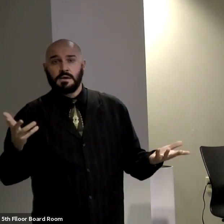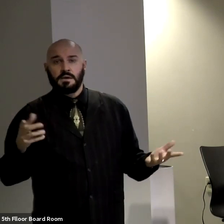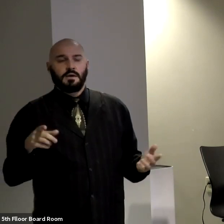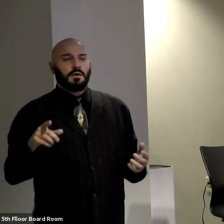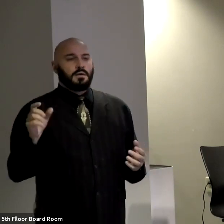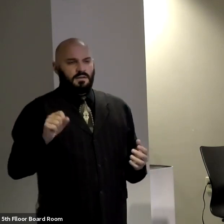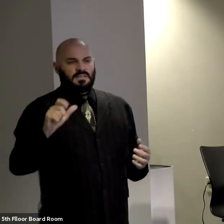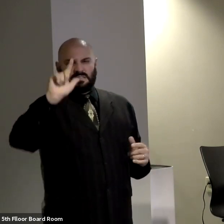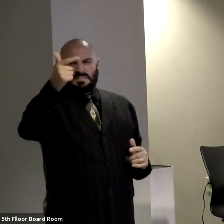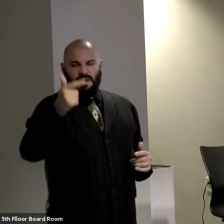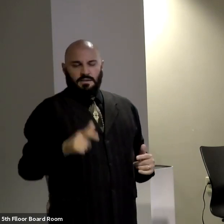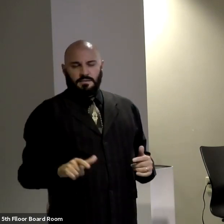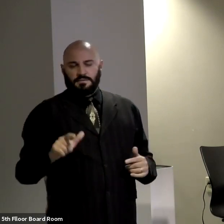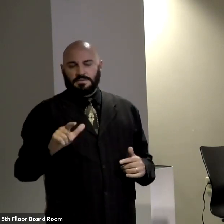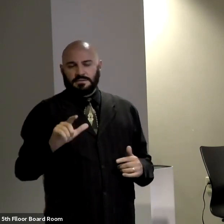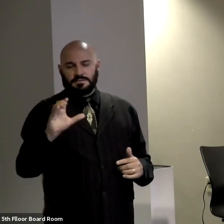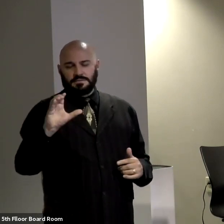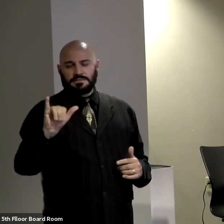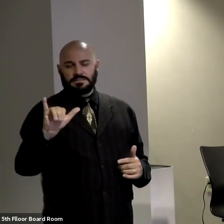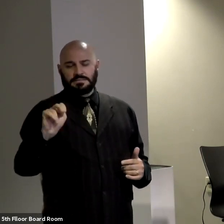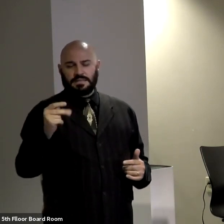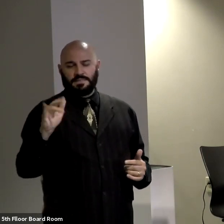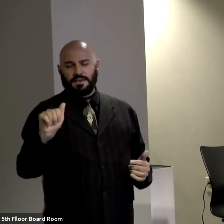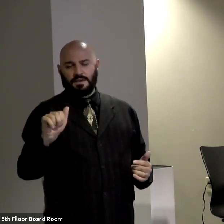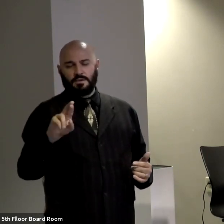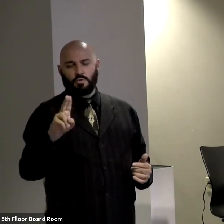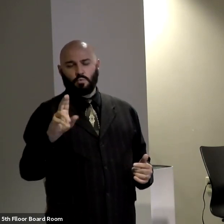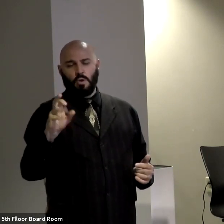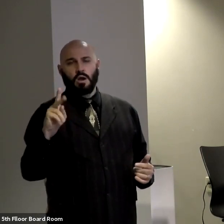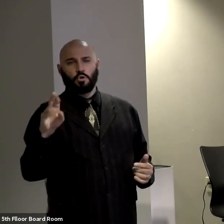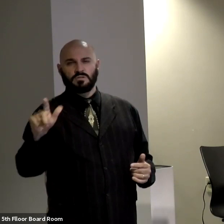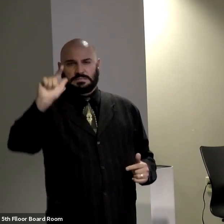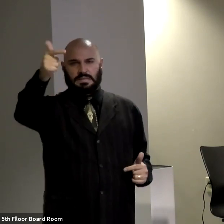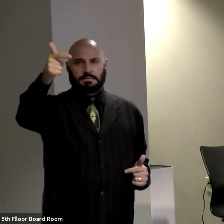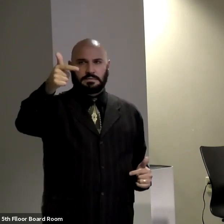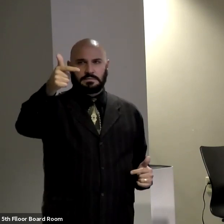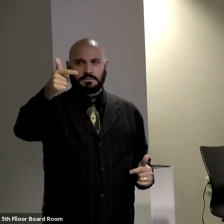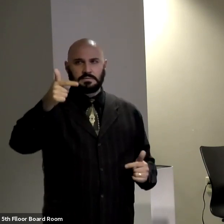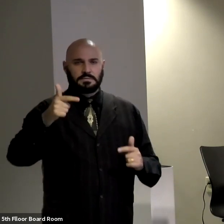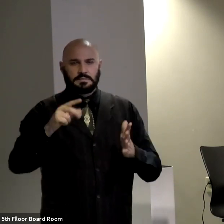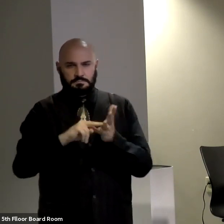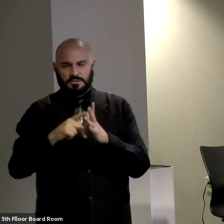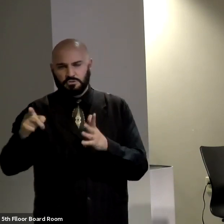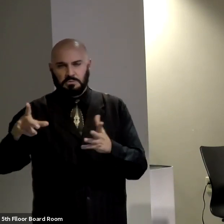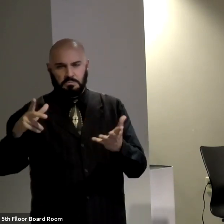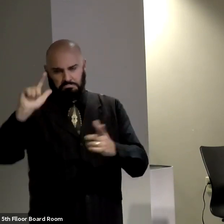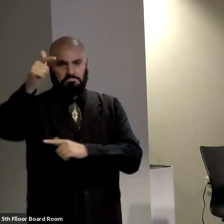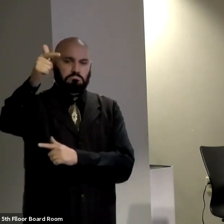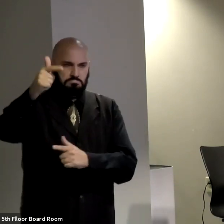second. Cynthia Rucker. Yes, Dr. Rucker has made the motion to second.